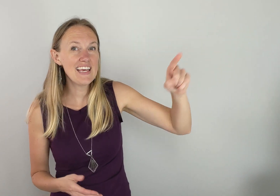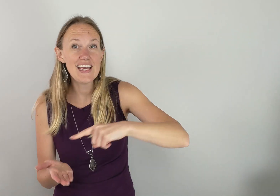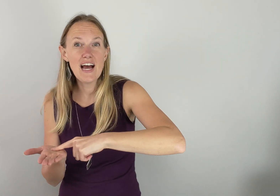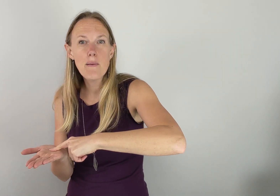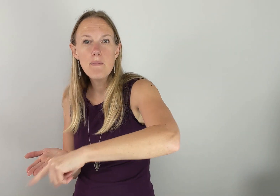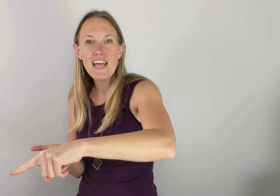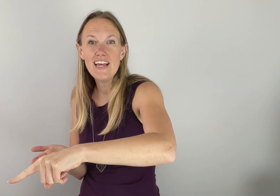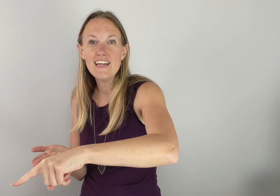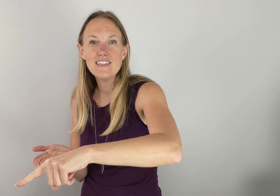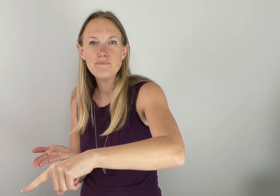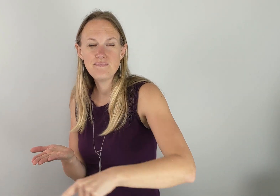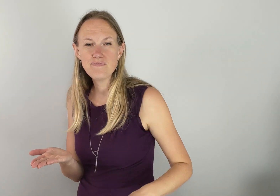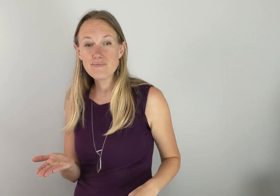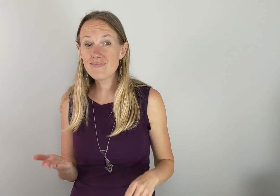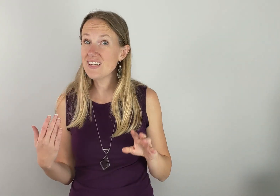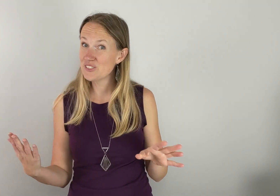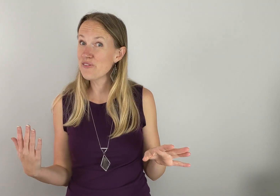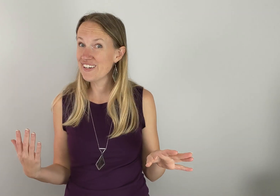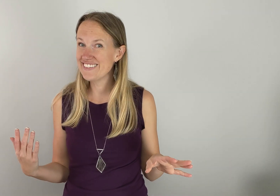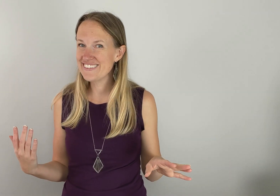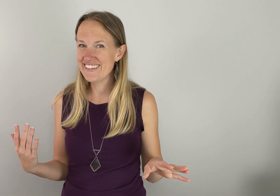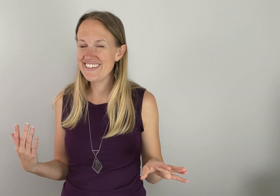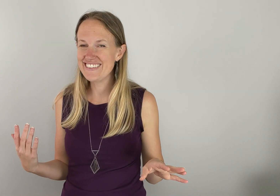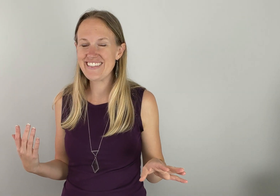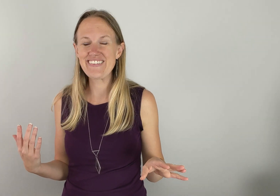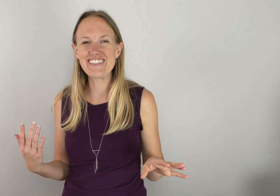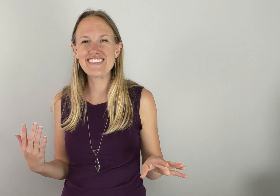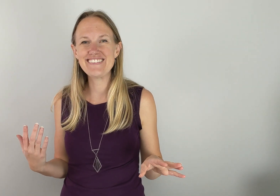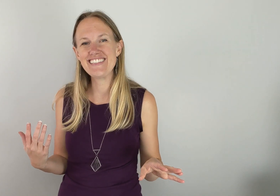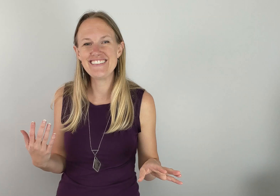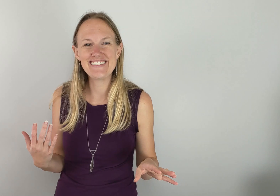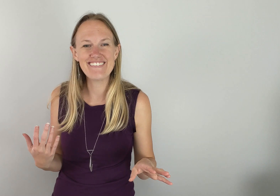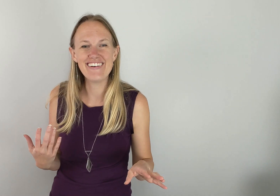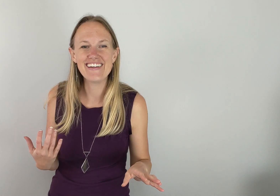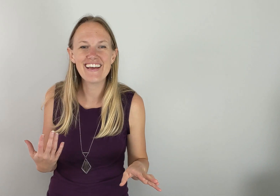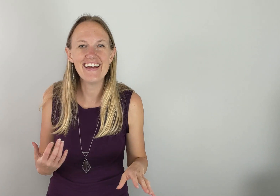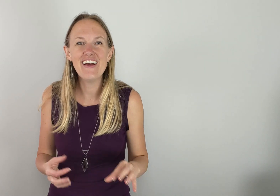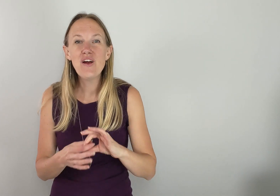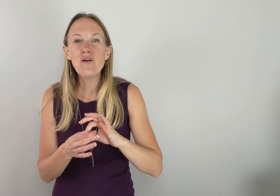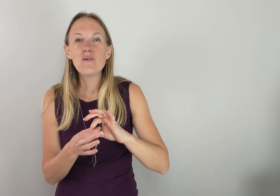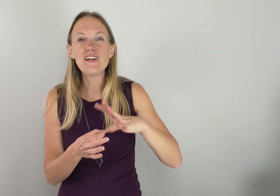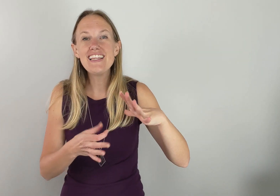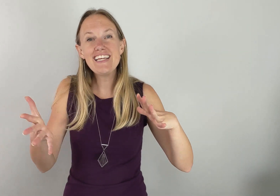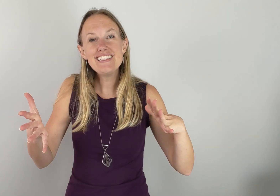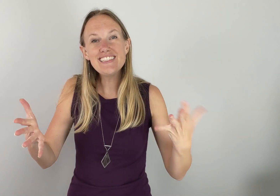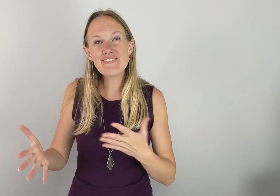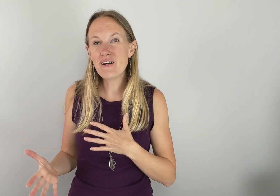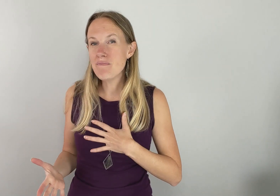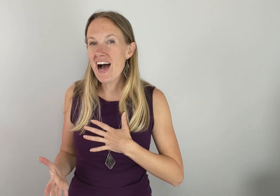He paid. So far, this is a little easier. Verse 2 is easier than 1, okay? Released from